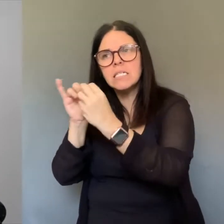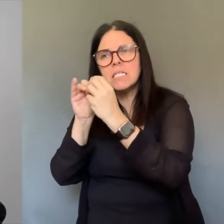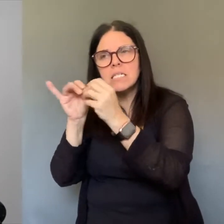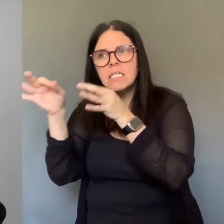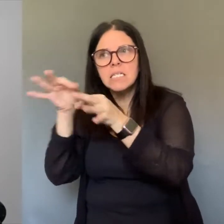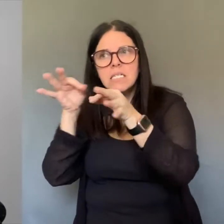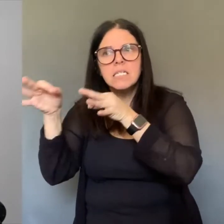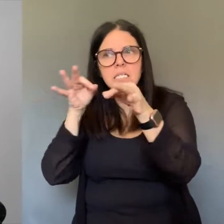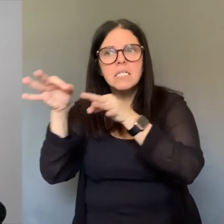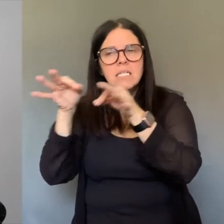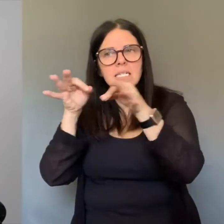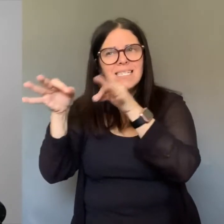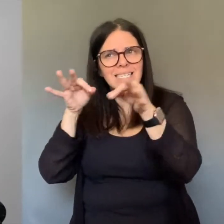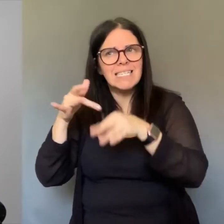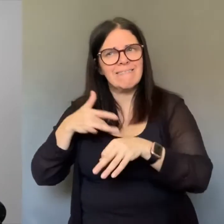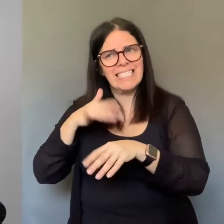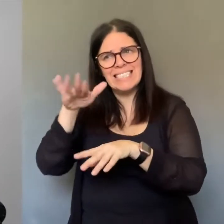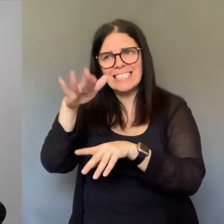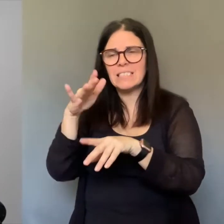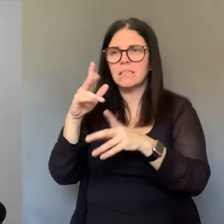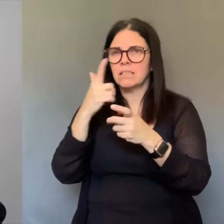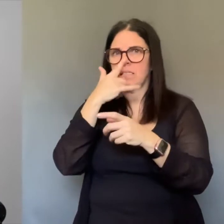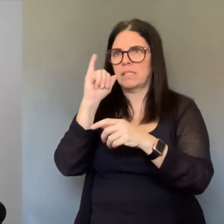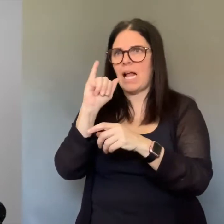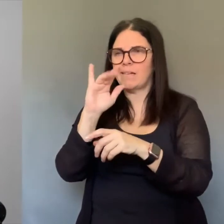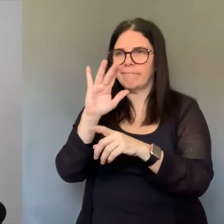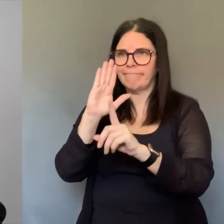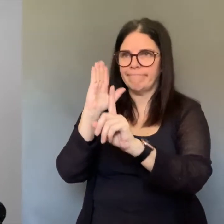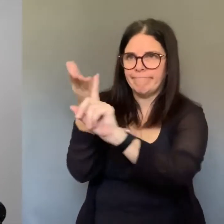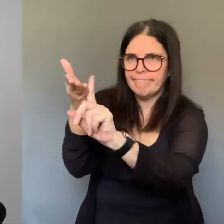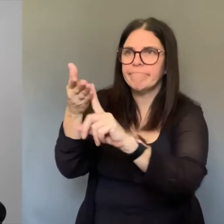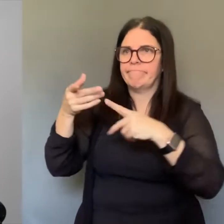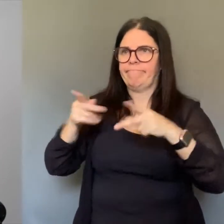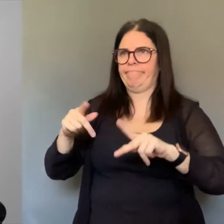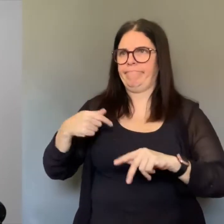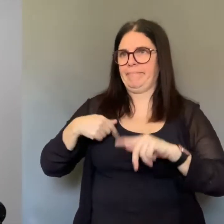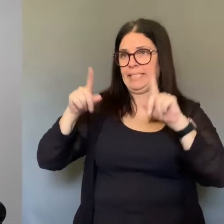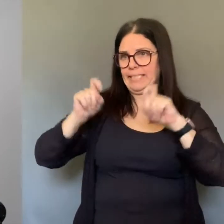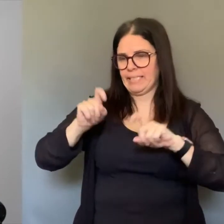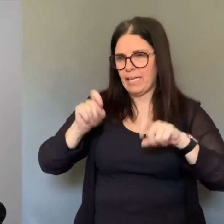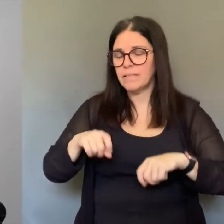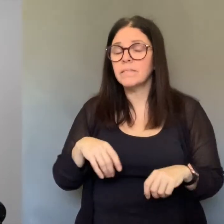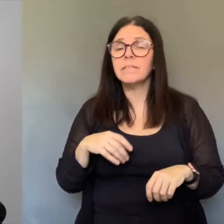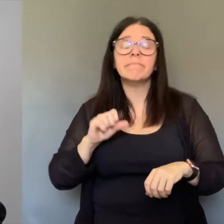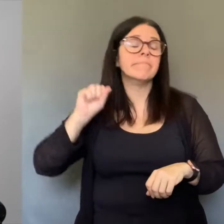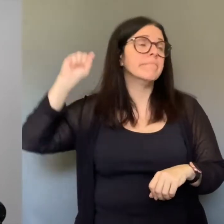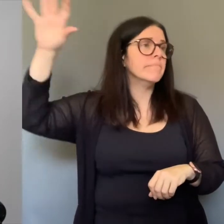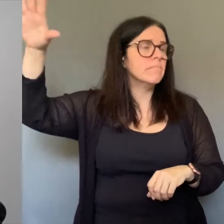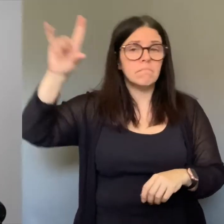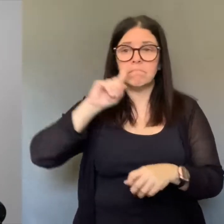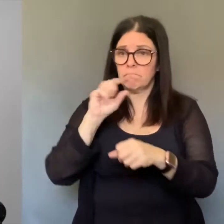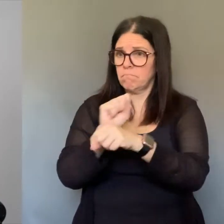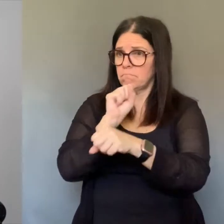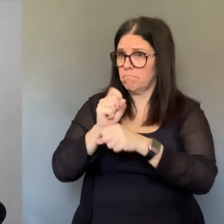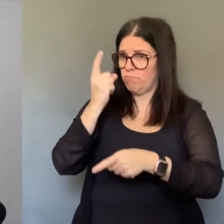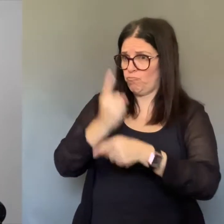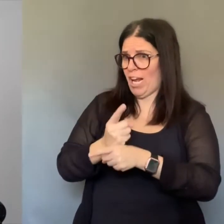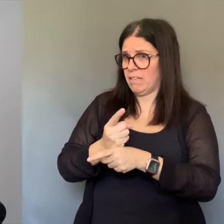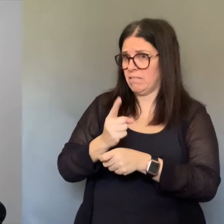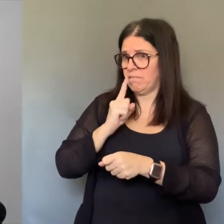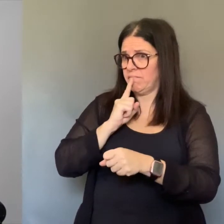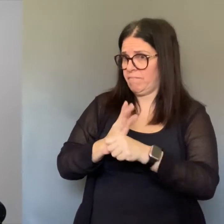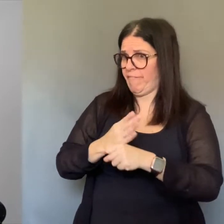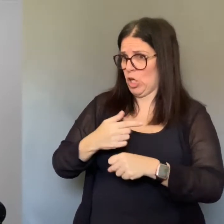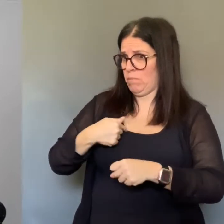have to convince the professionals there that, you know, they need a test and that some of them have come back positive, even though